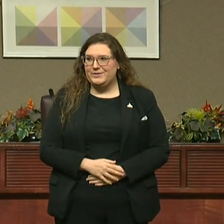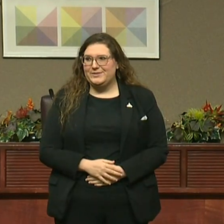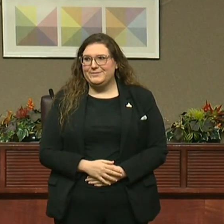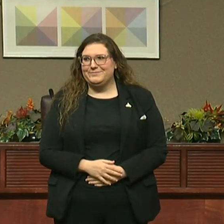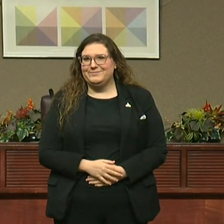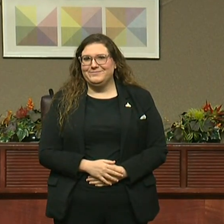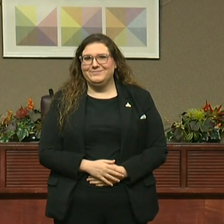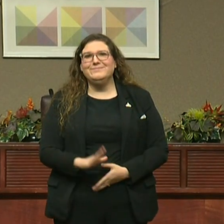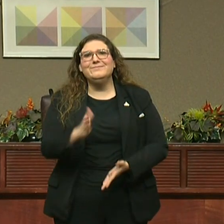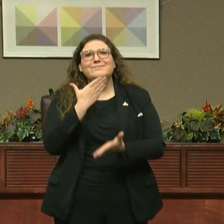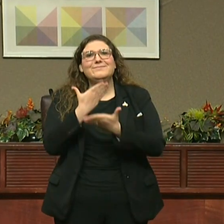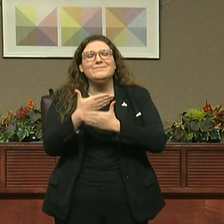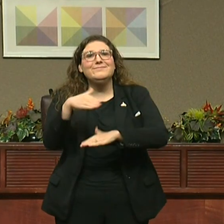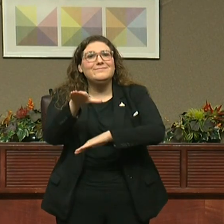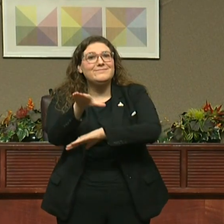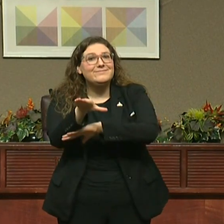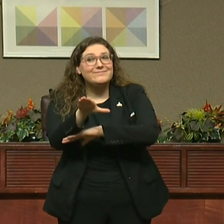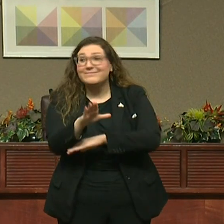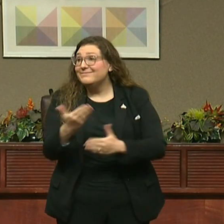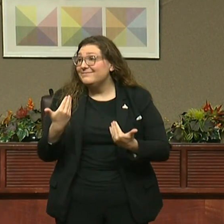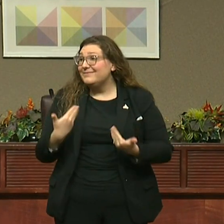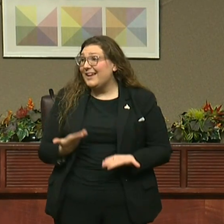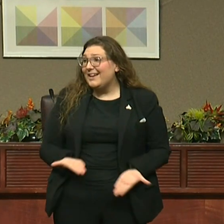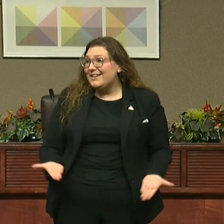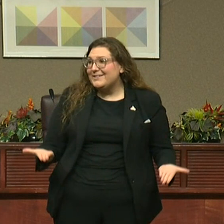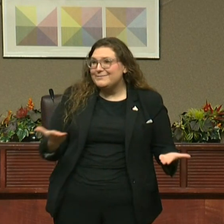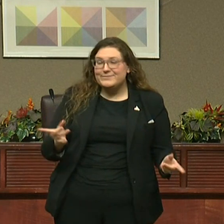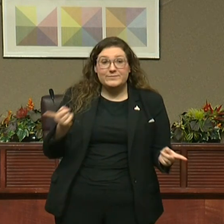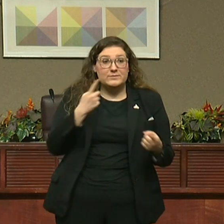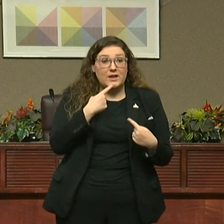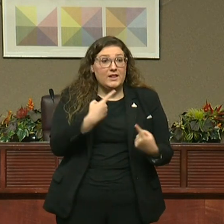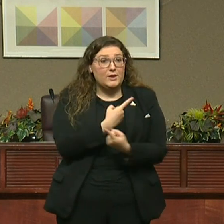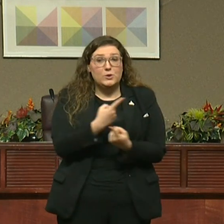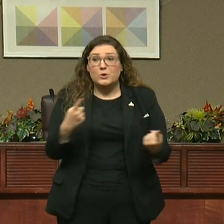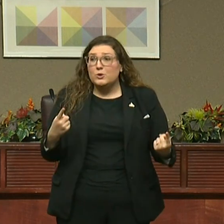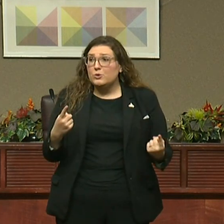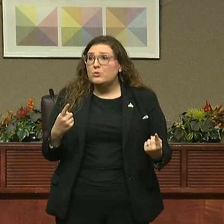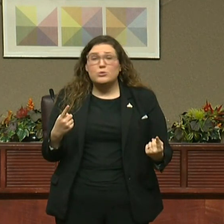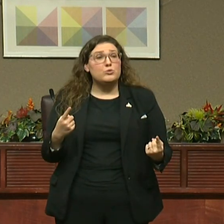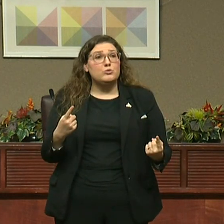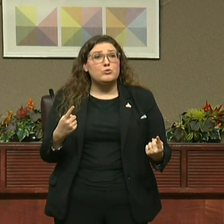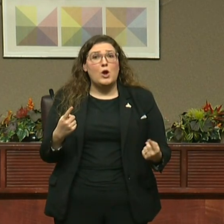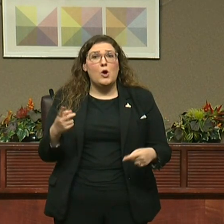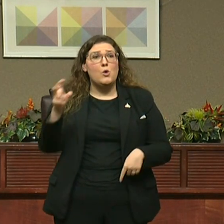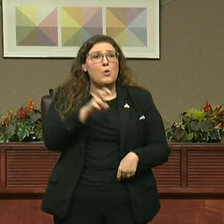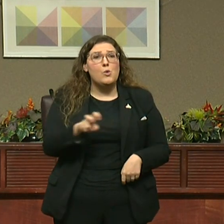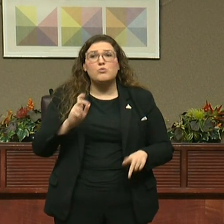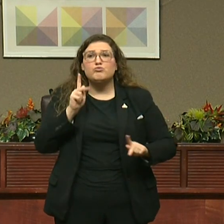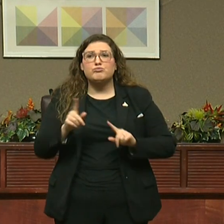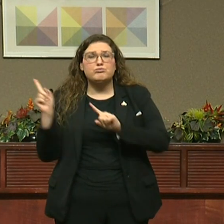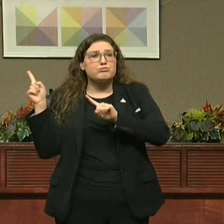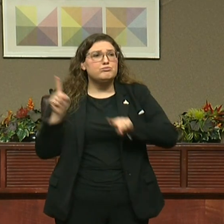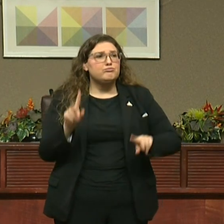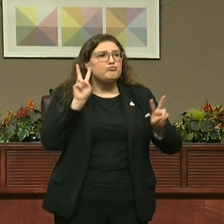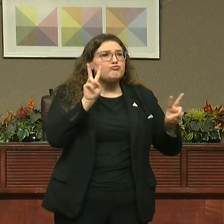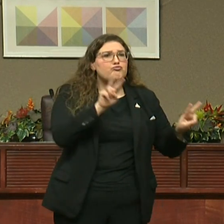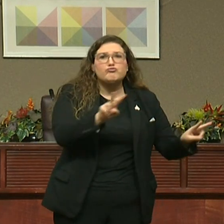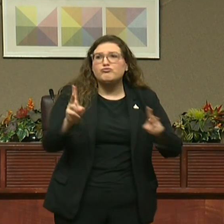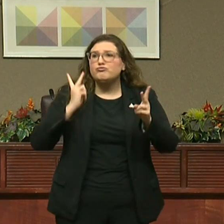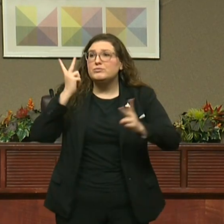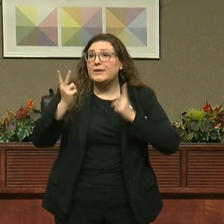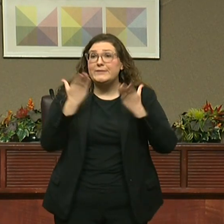Well, good afternoon. I am here to announce our tourist development tax collections for the month of April